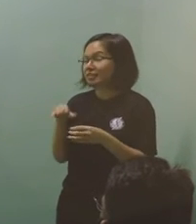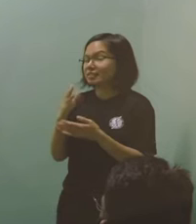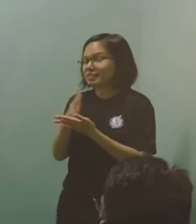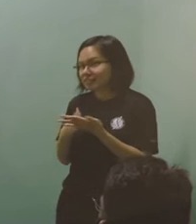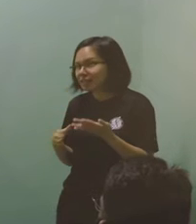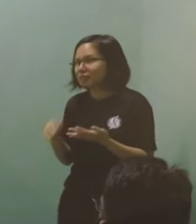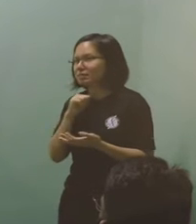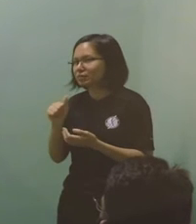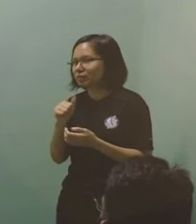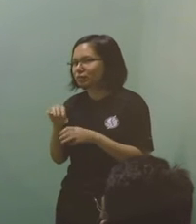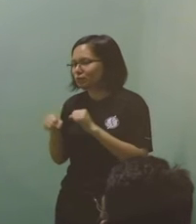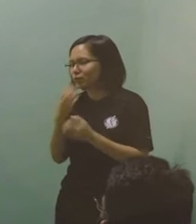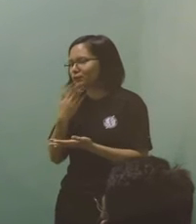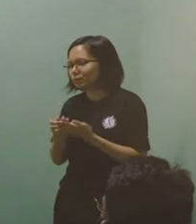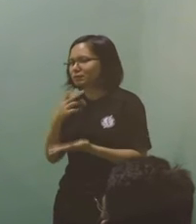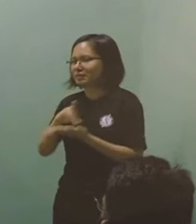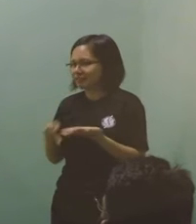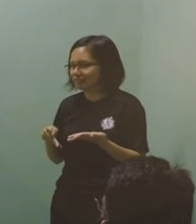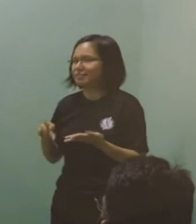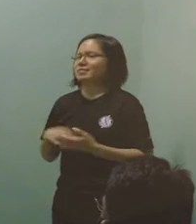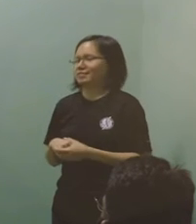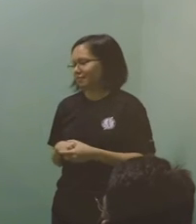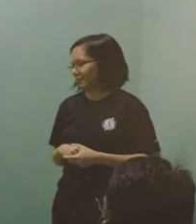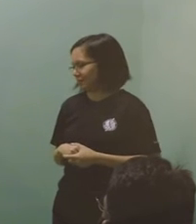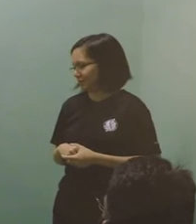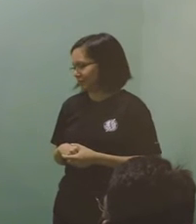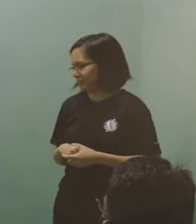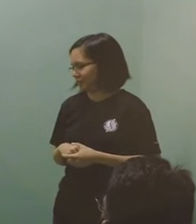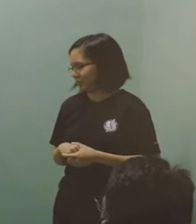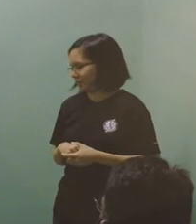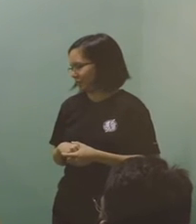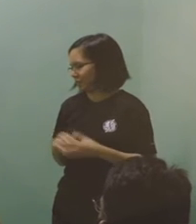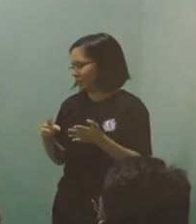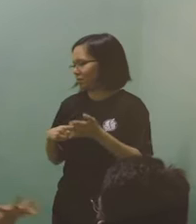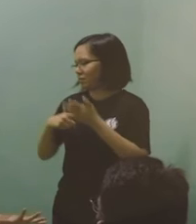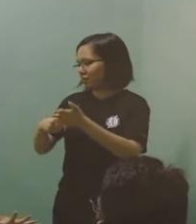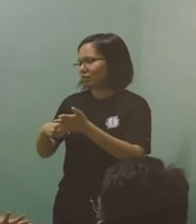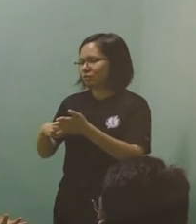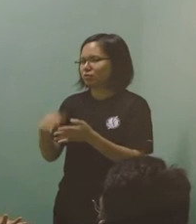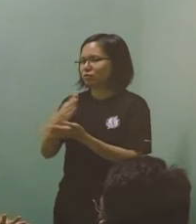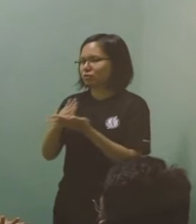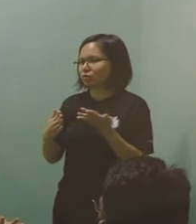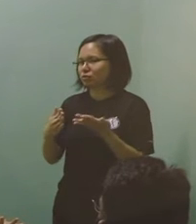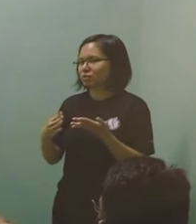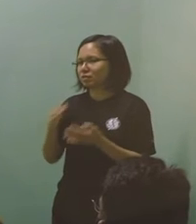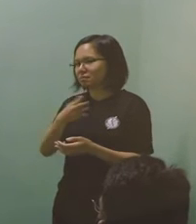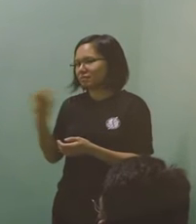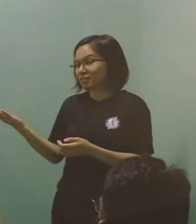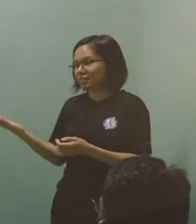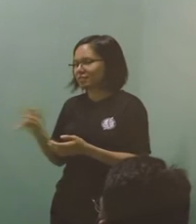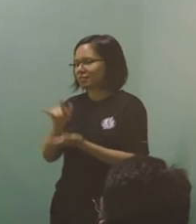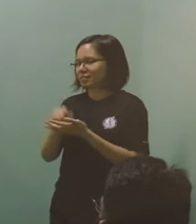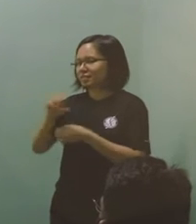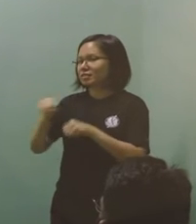this human nature overlap. Okay? So I just want to shed some light on what's actually happening. Interpret them however you want. And maybe you can have an